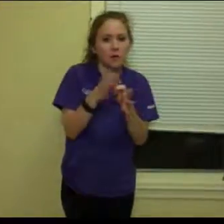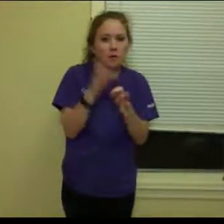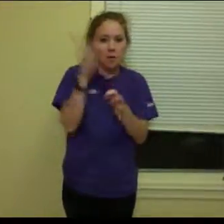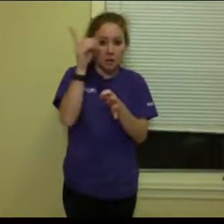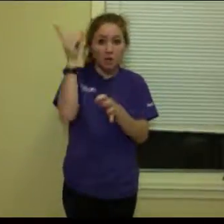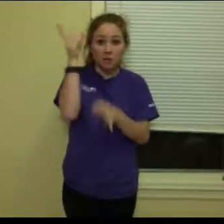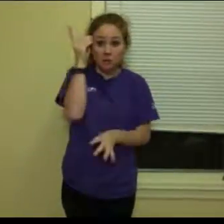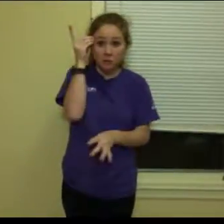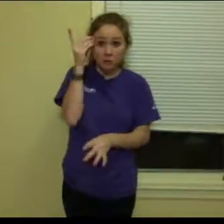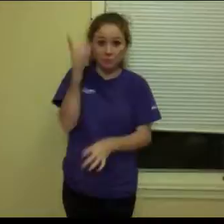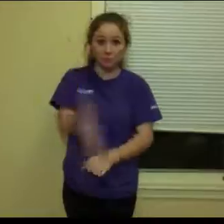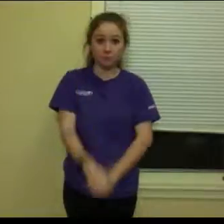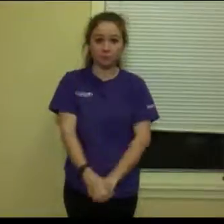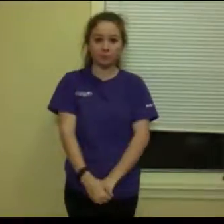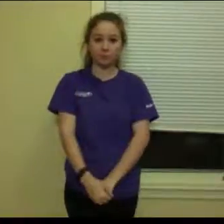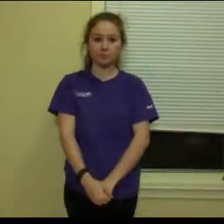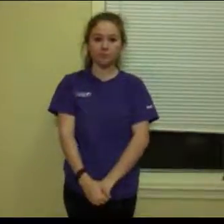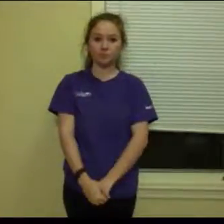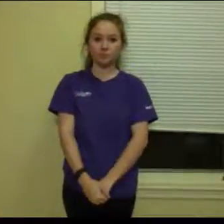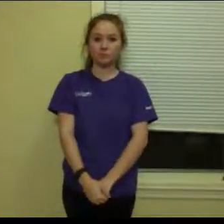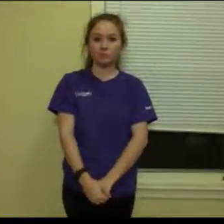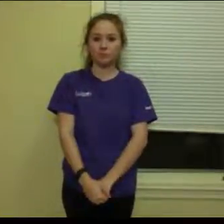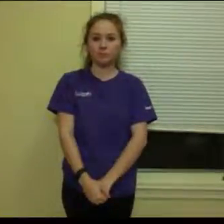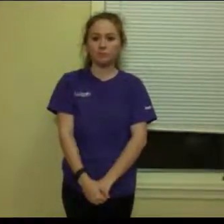So how do you describe democracy then?